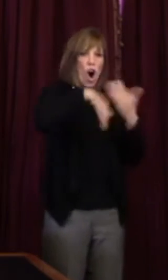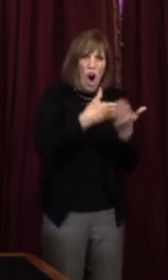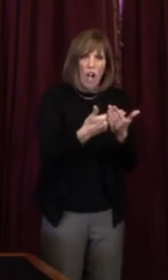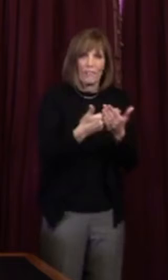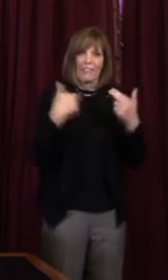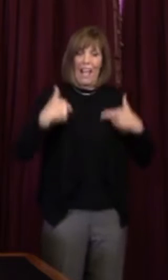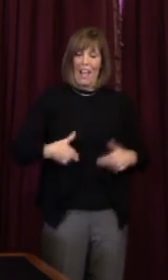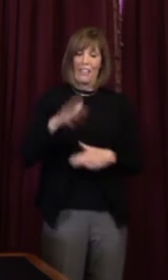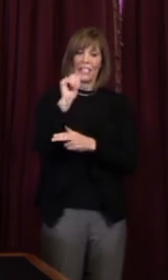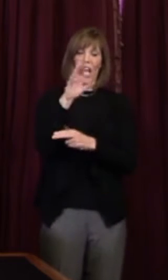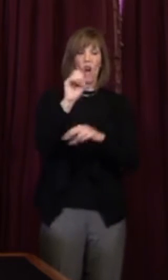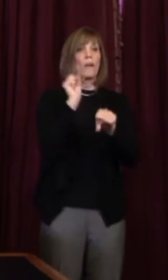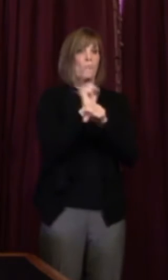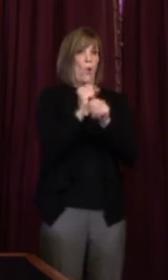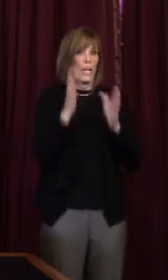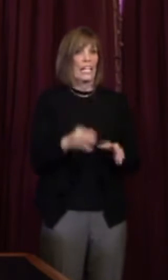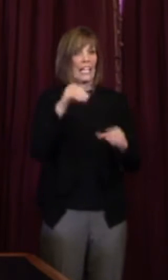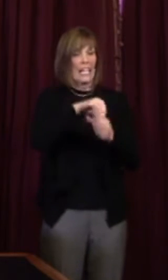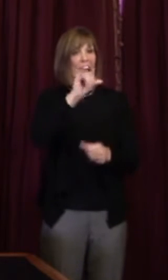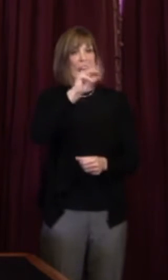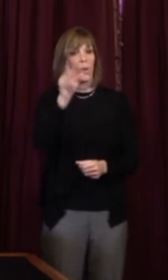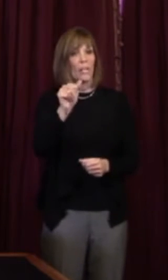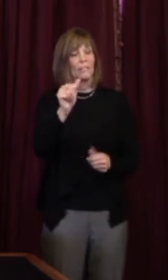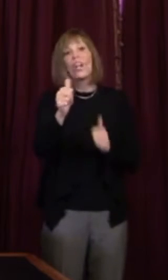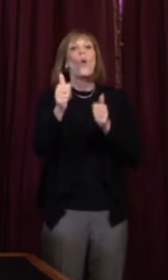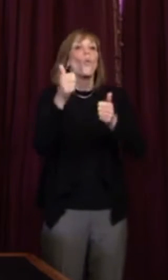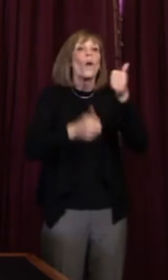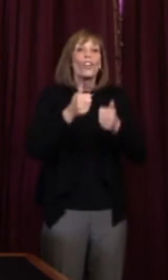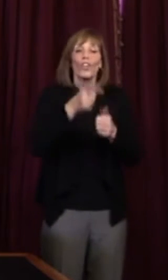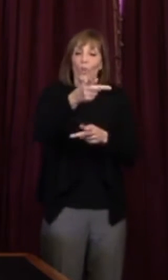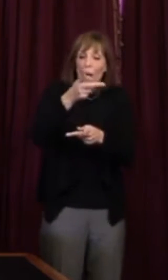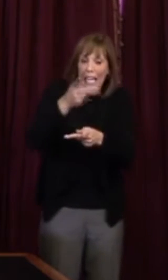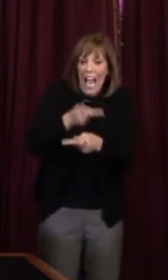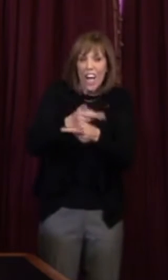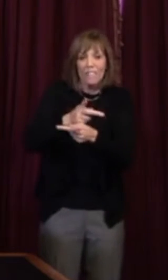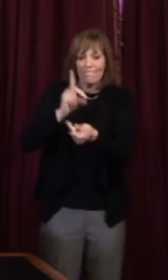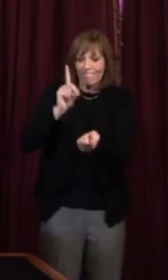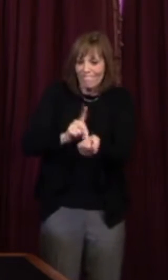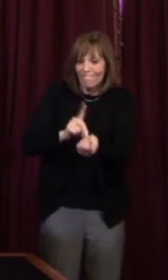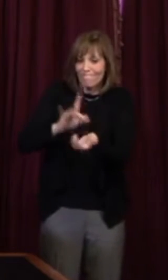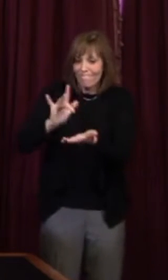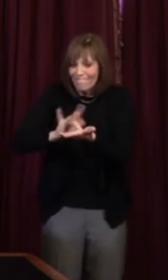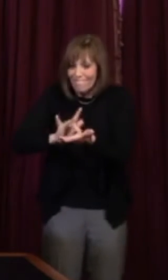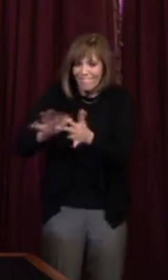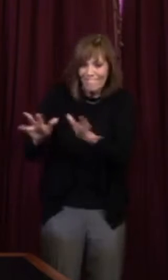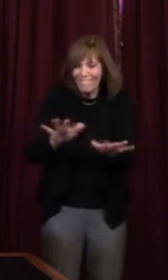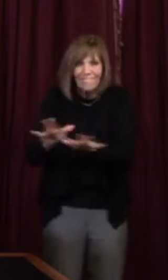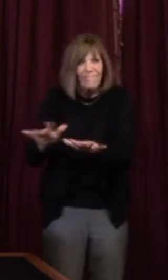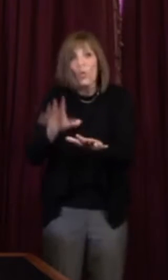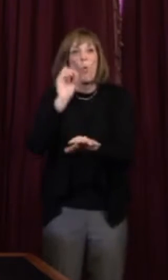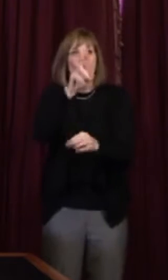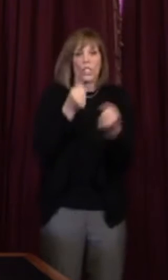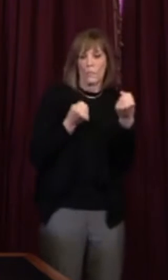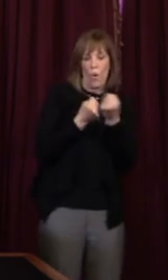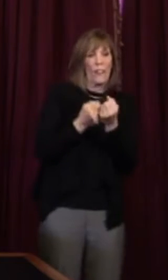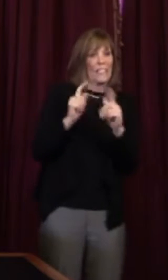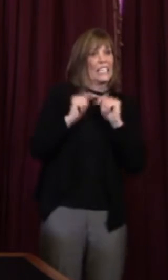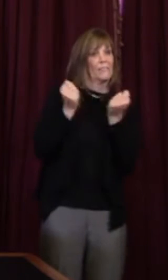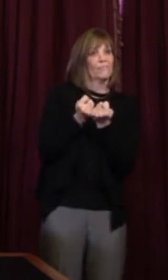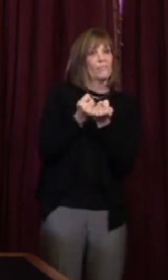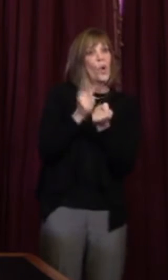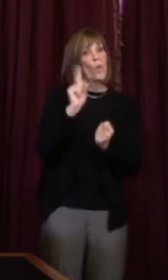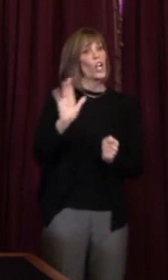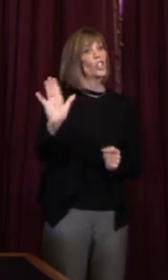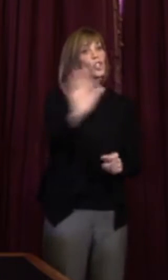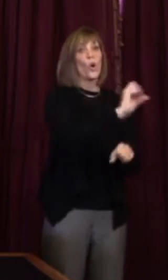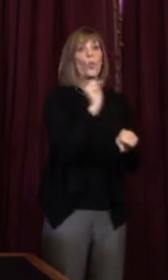in the state of Iowa. Whether you care for patients at the bedside or support the team that does, what you